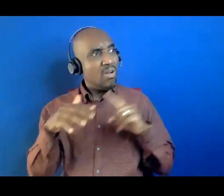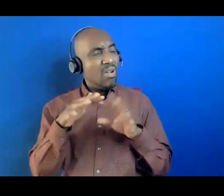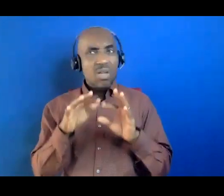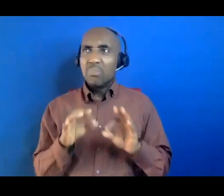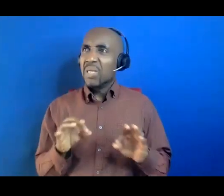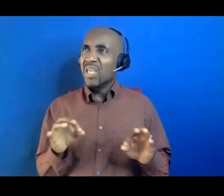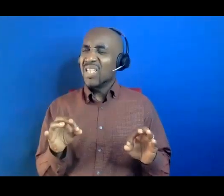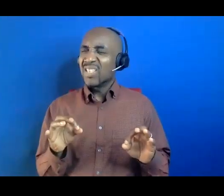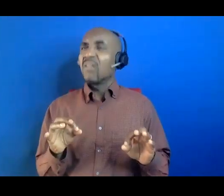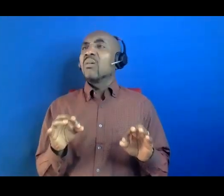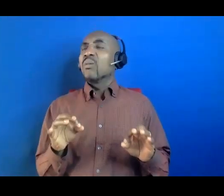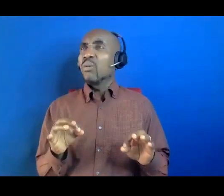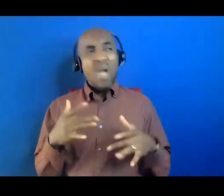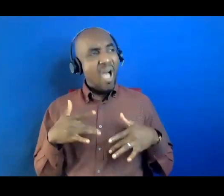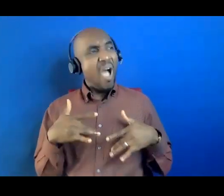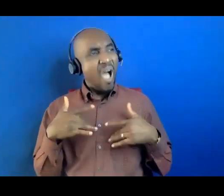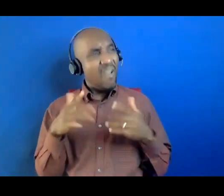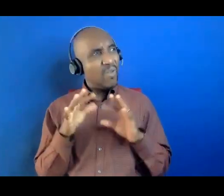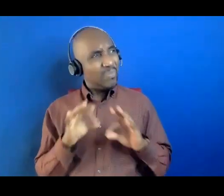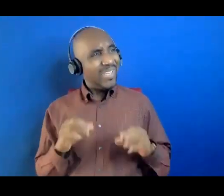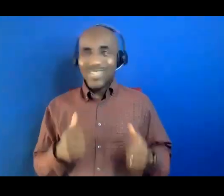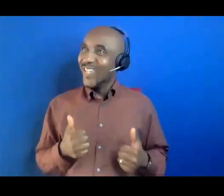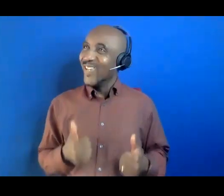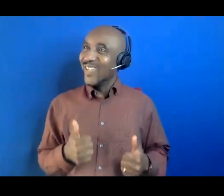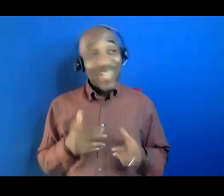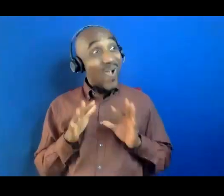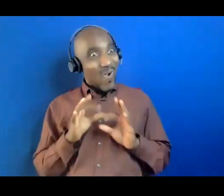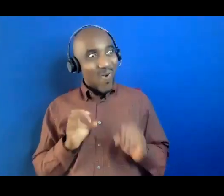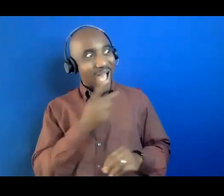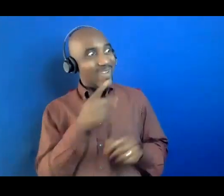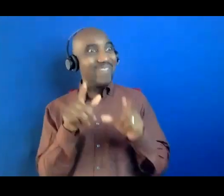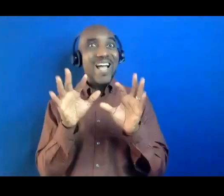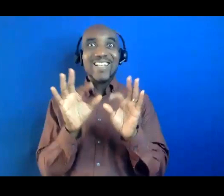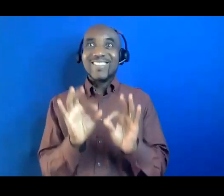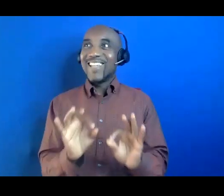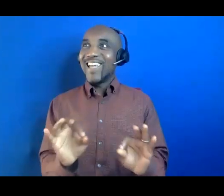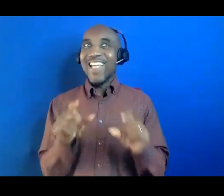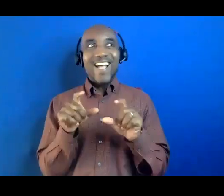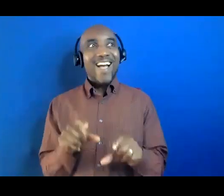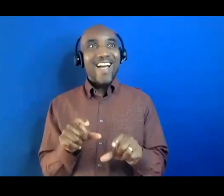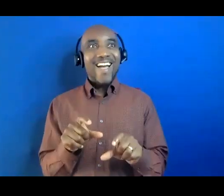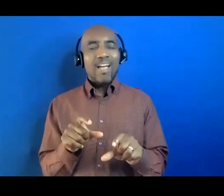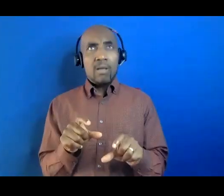oh, I just feel peace. This is good. This is quiet. We can be still. And then